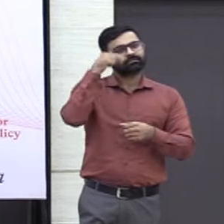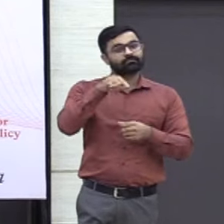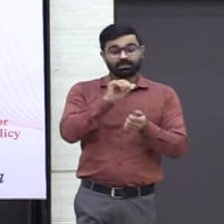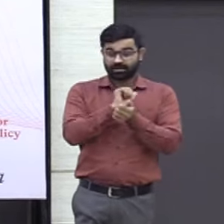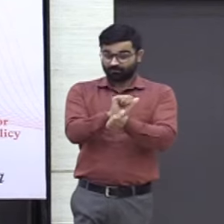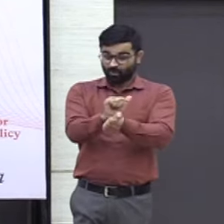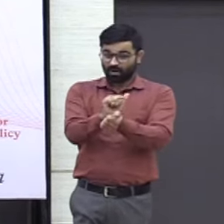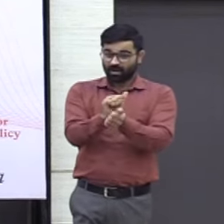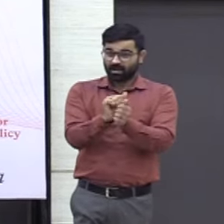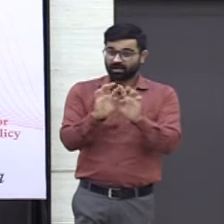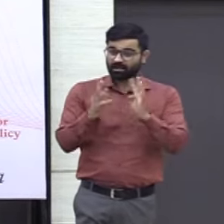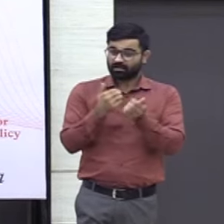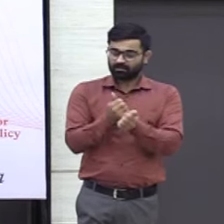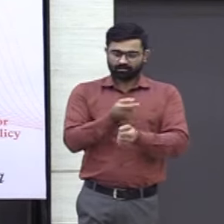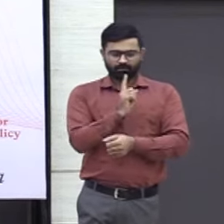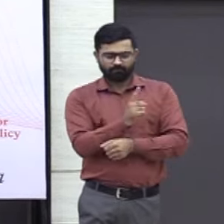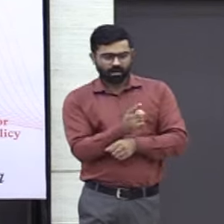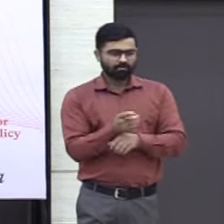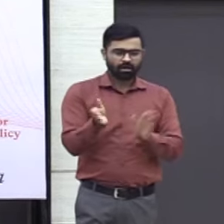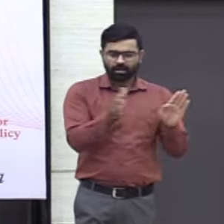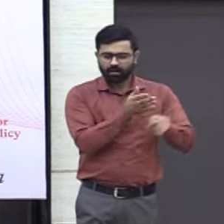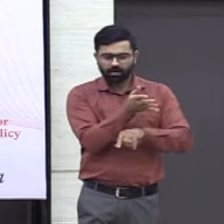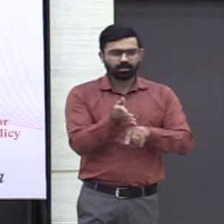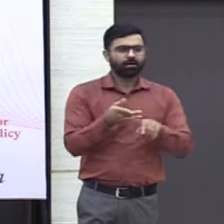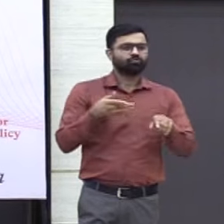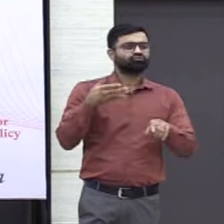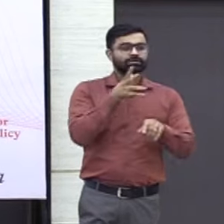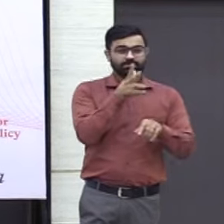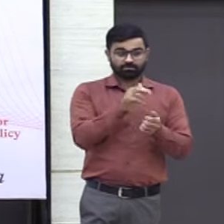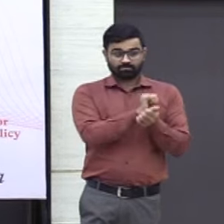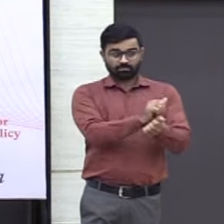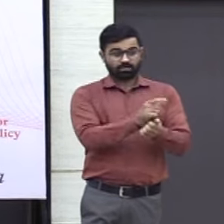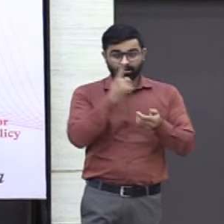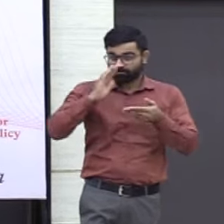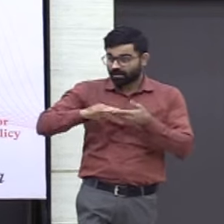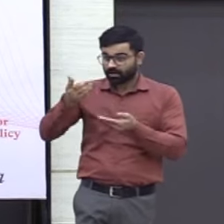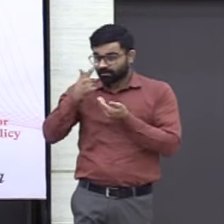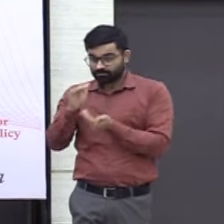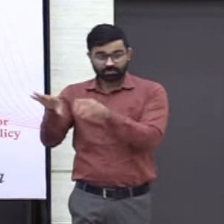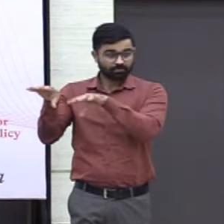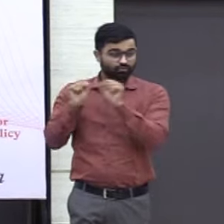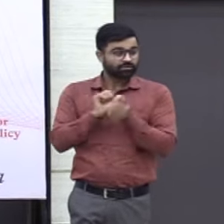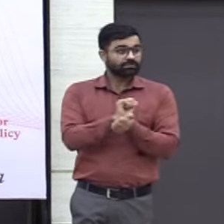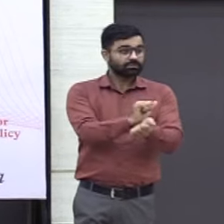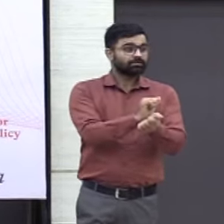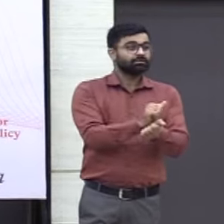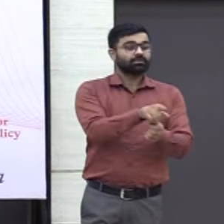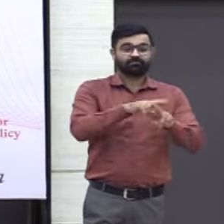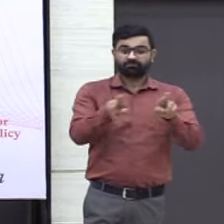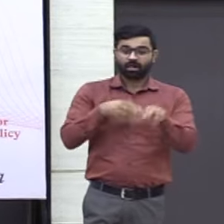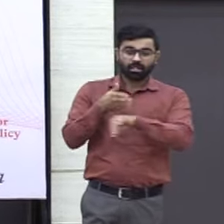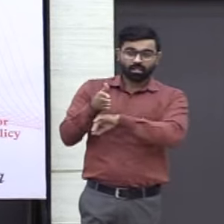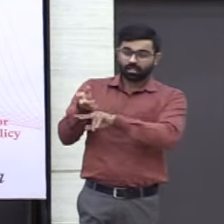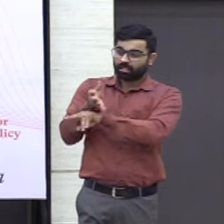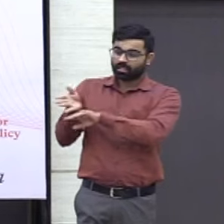in police custody, you will be threatened, you will be intimidated, you will be told, I'll arrest your wife, I'll arrest your daughter, I will prosecute your family, I